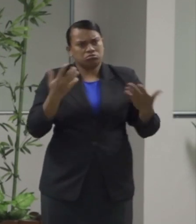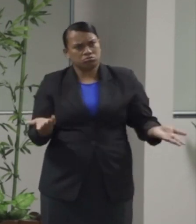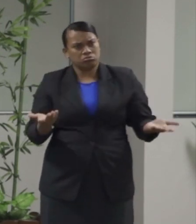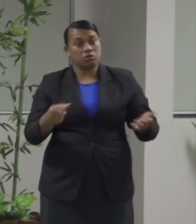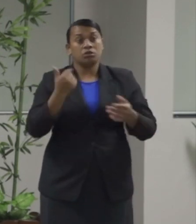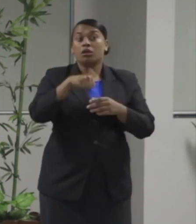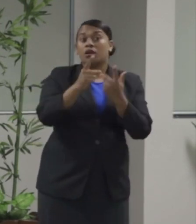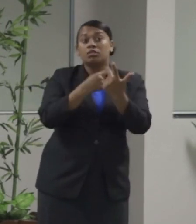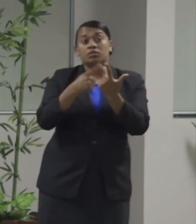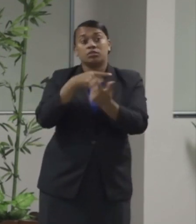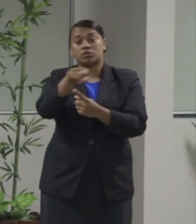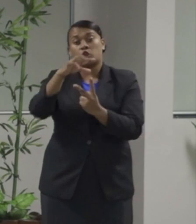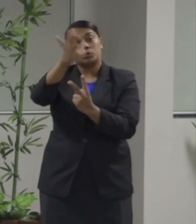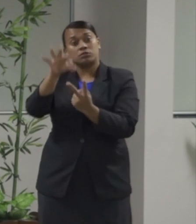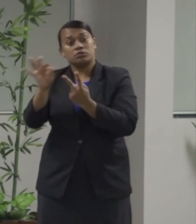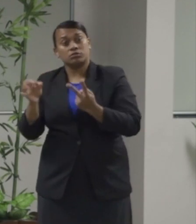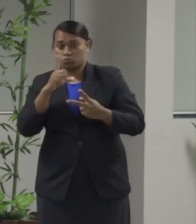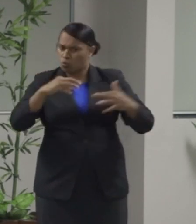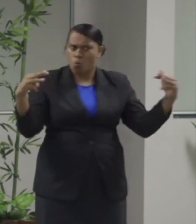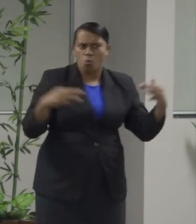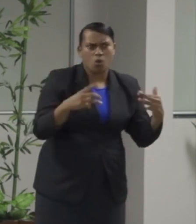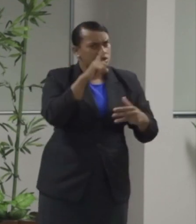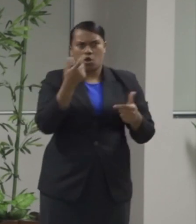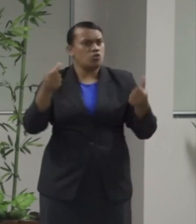war we cannot afford to lose.